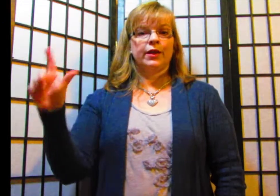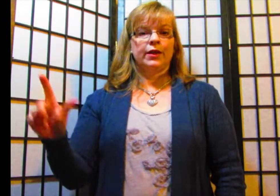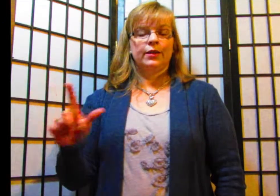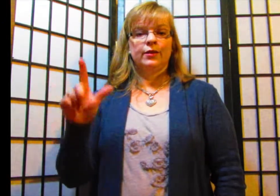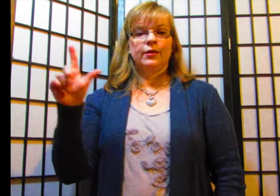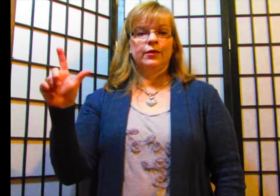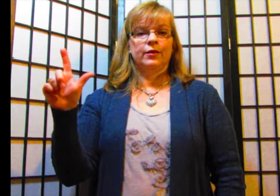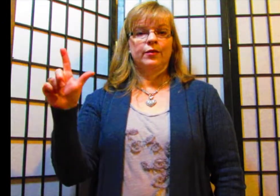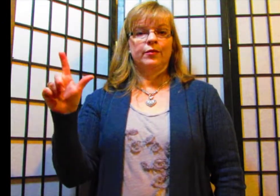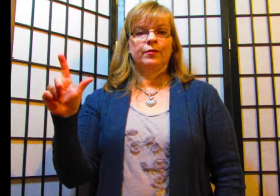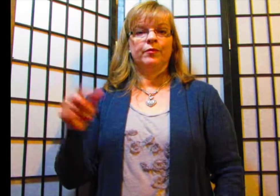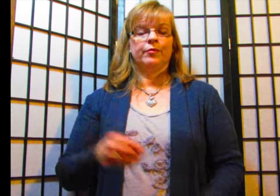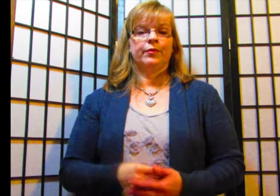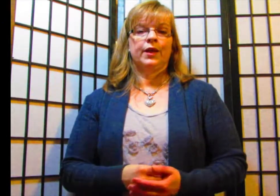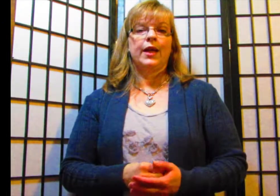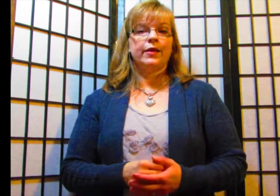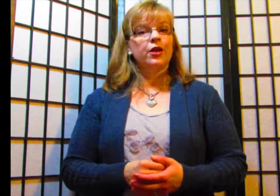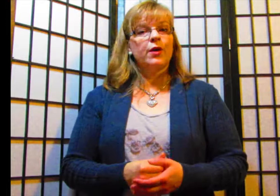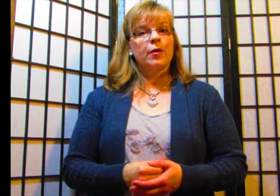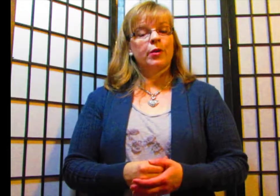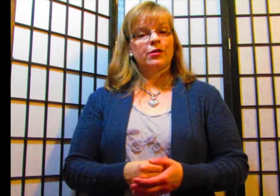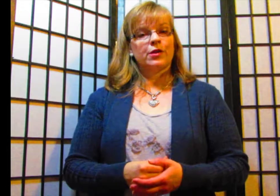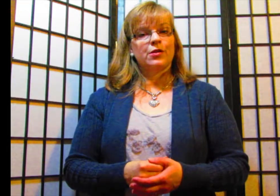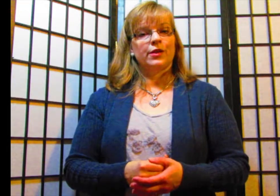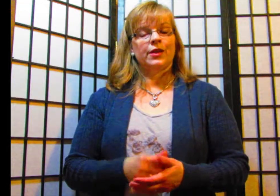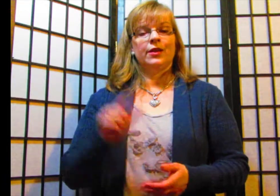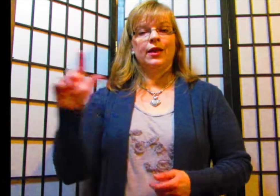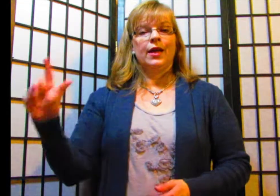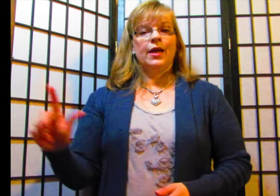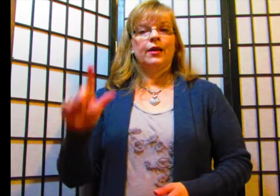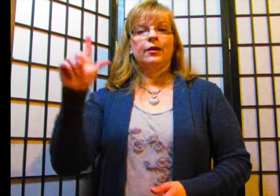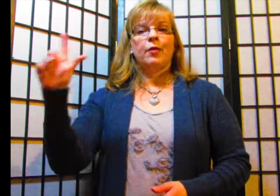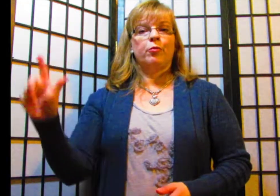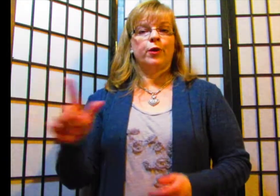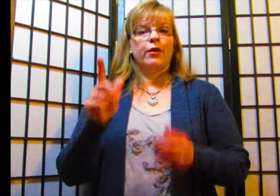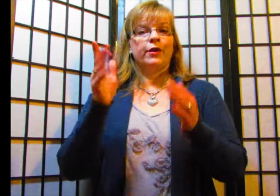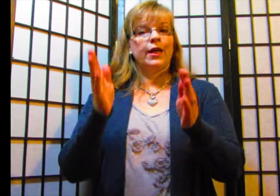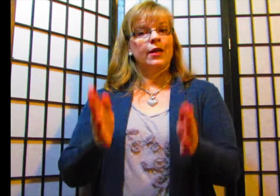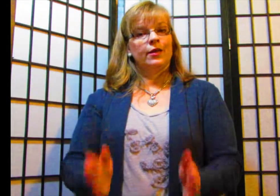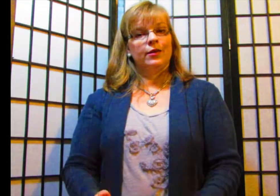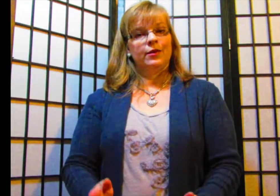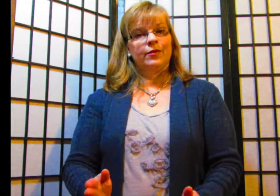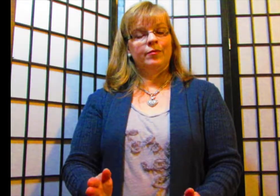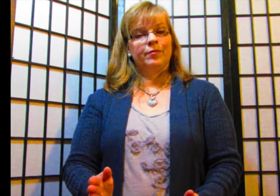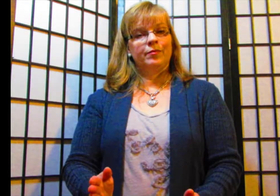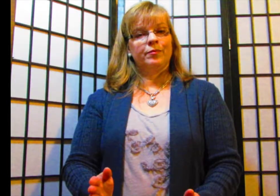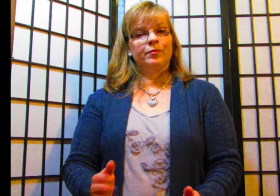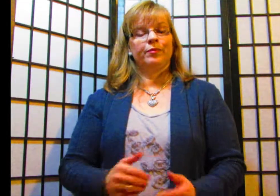Library, and then you add person to it. Librarian.